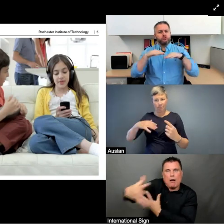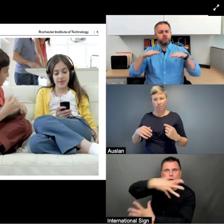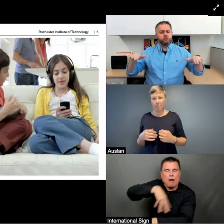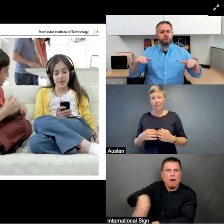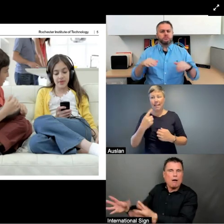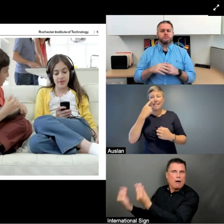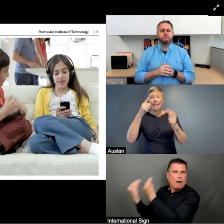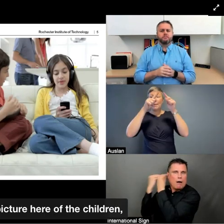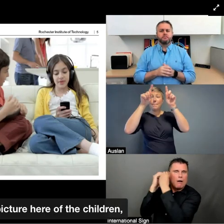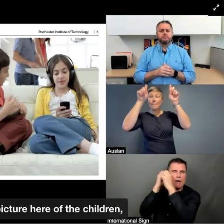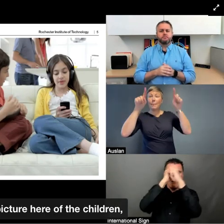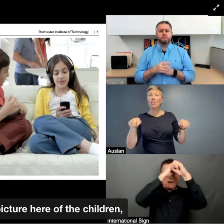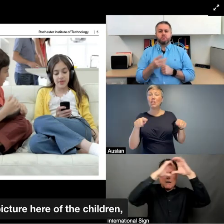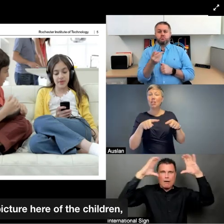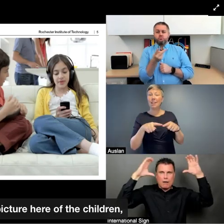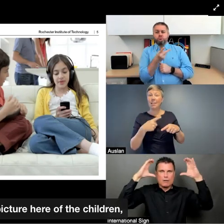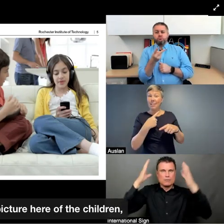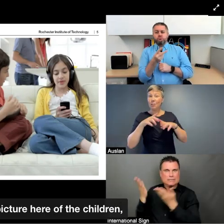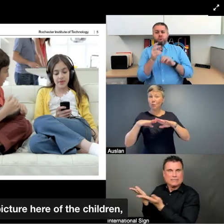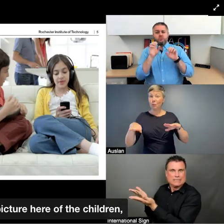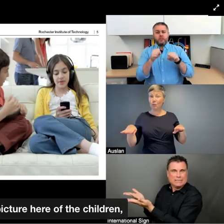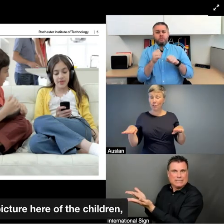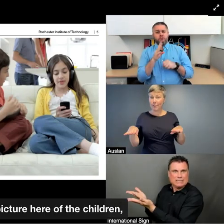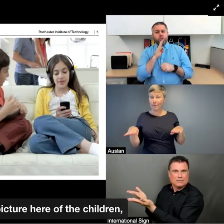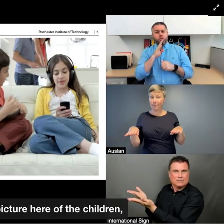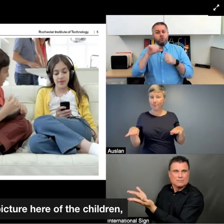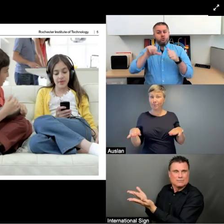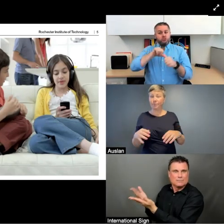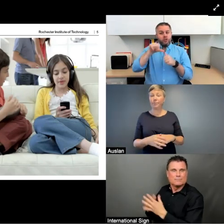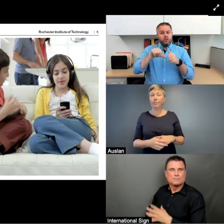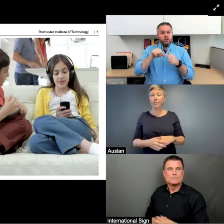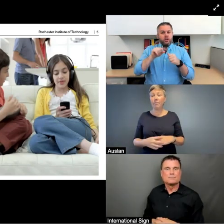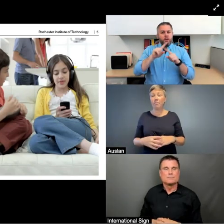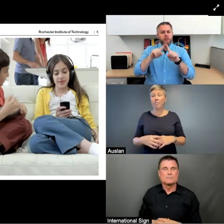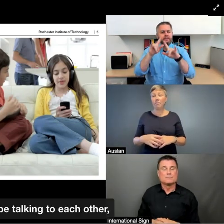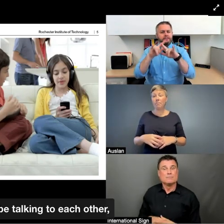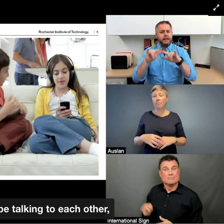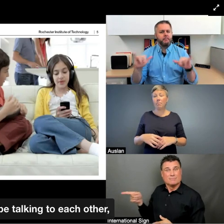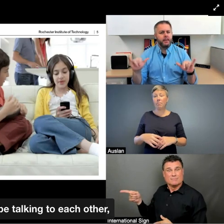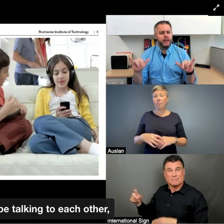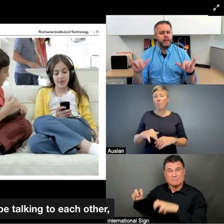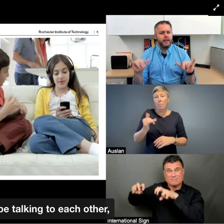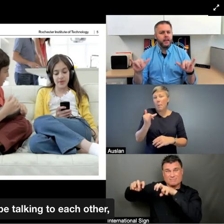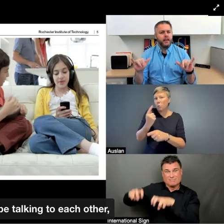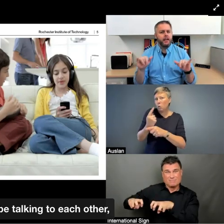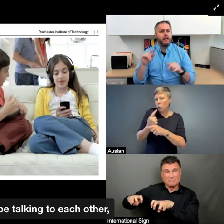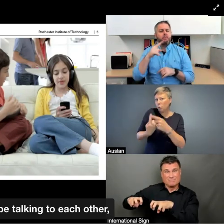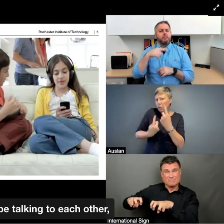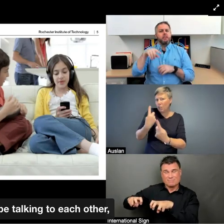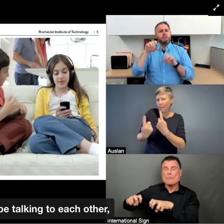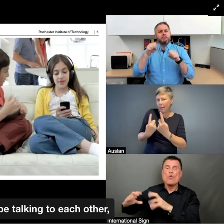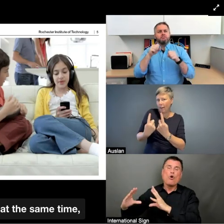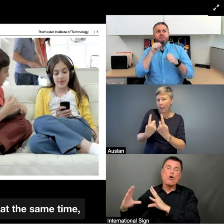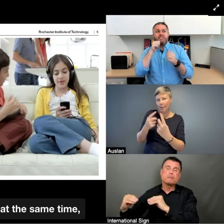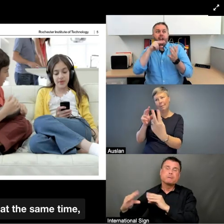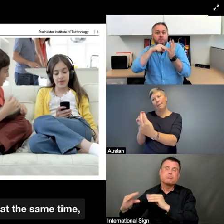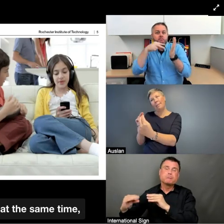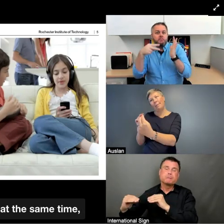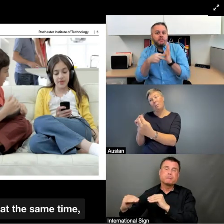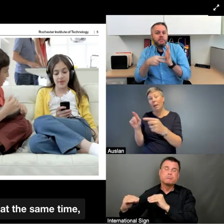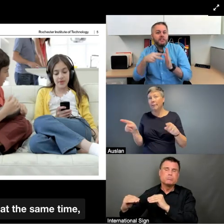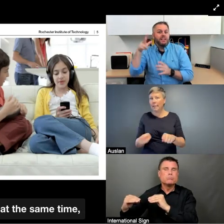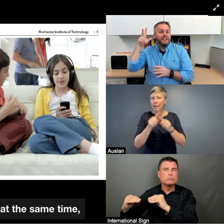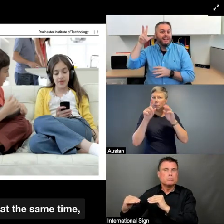environment. Look at the picture here of the children. They may be talking to each other, but at the